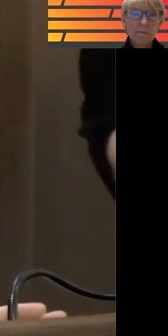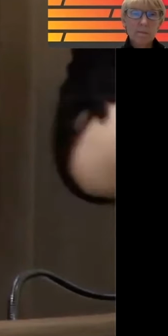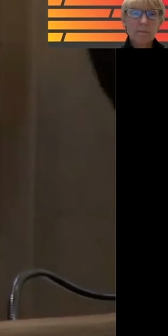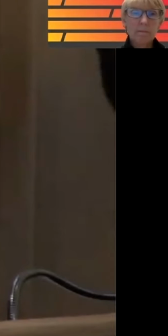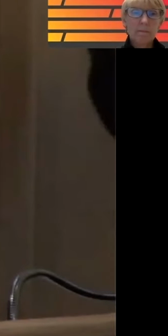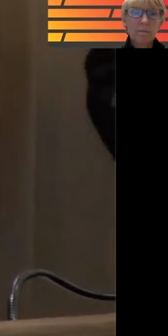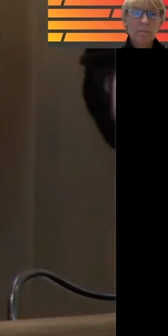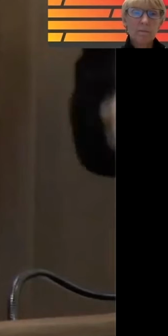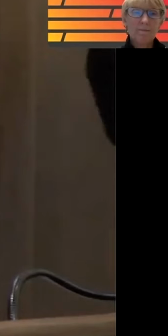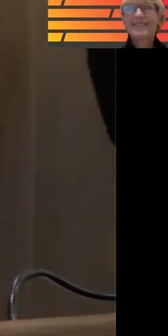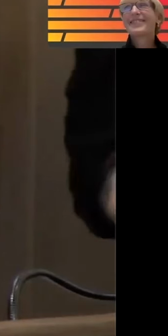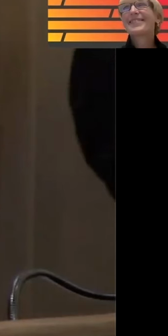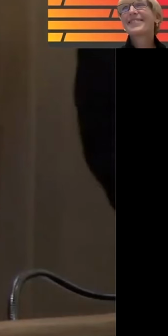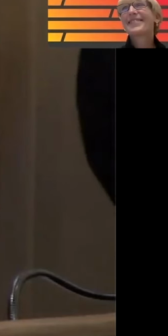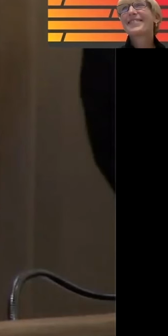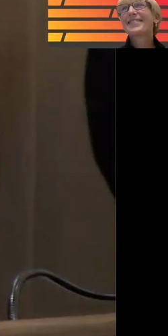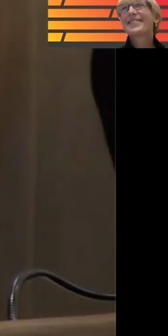in Detroit, Michigan.